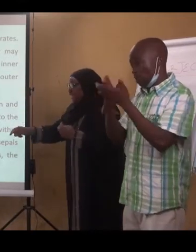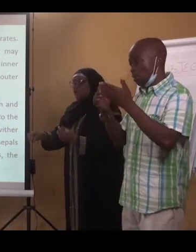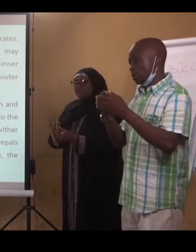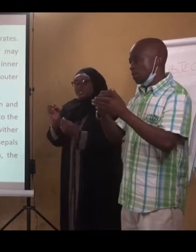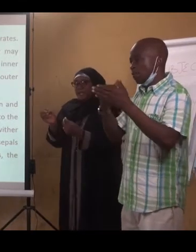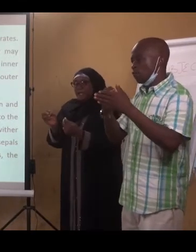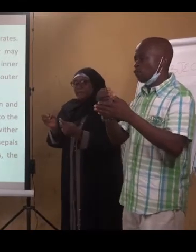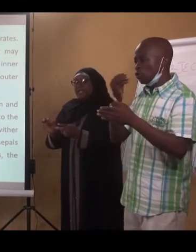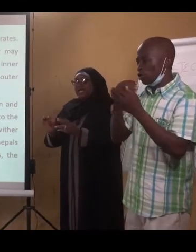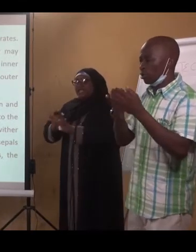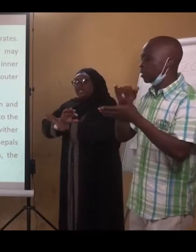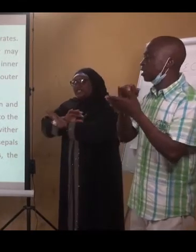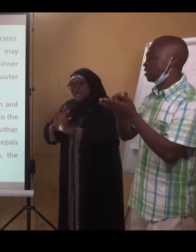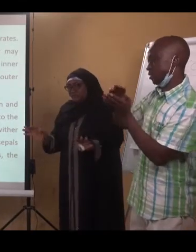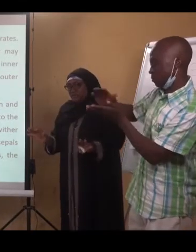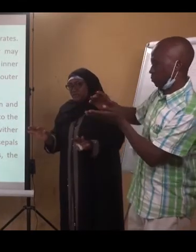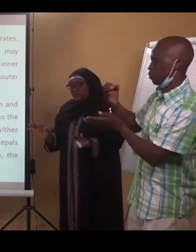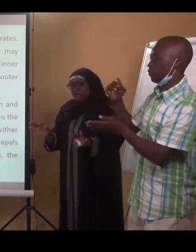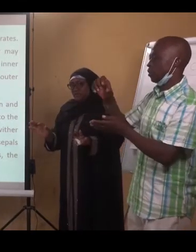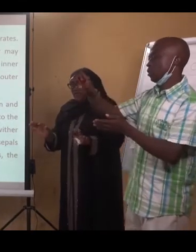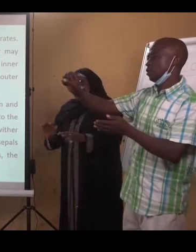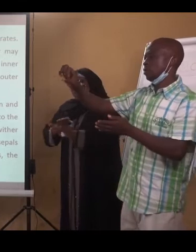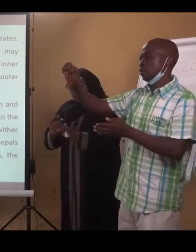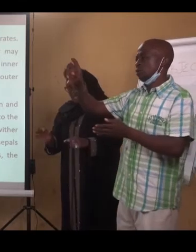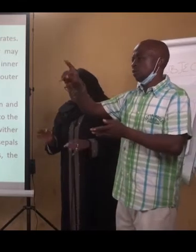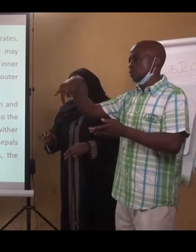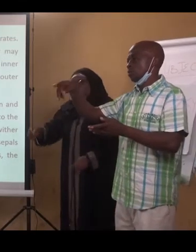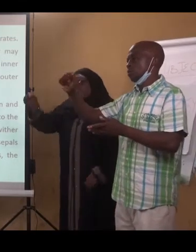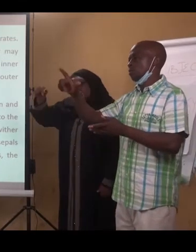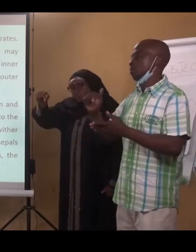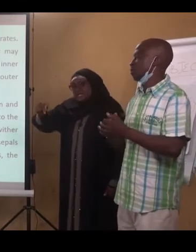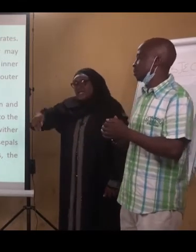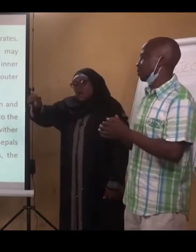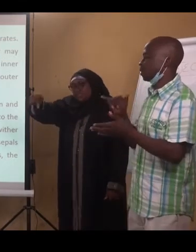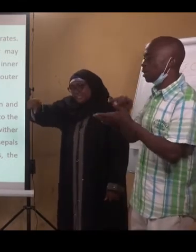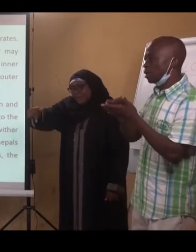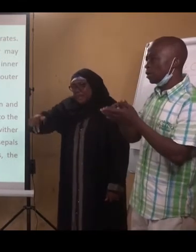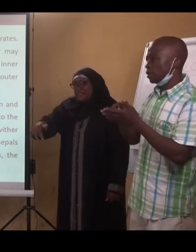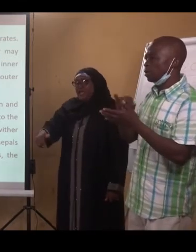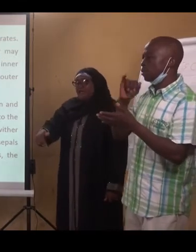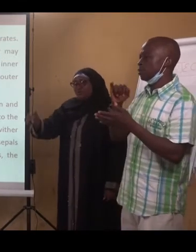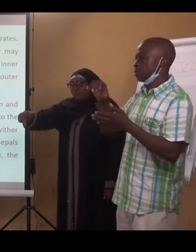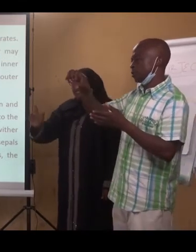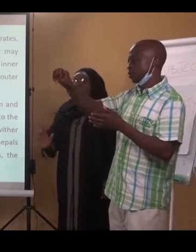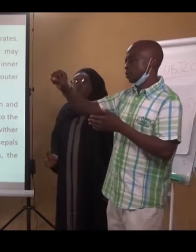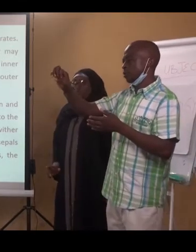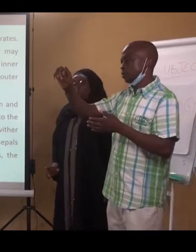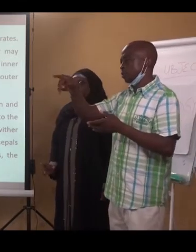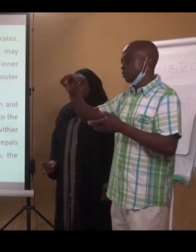of the sepal that has dried up, even though you don't eat it, but that shows that there was a sepal there before the development of the fruit.